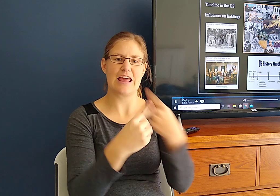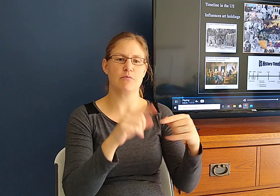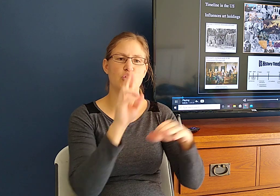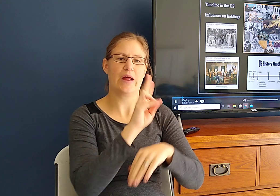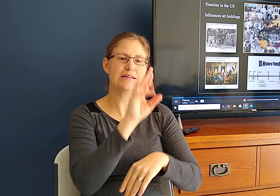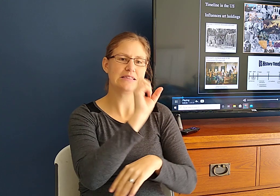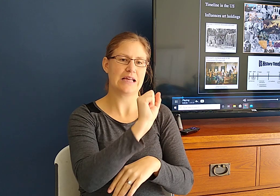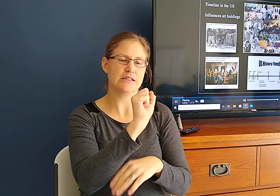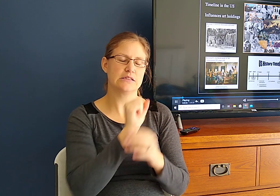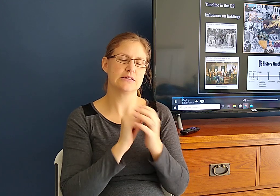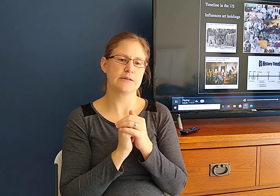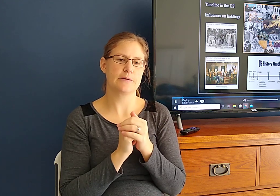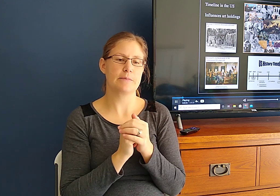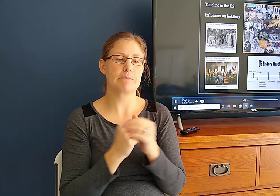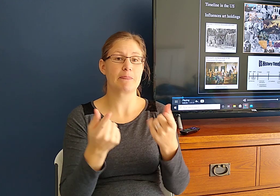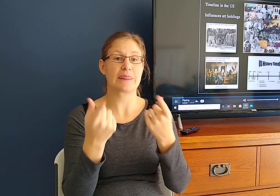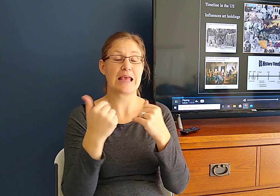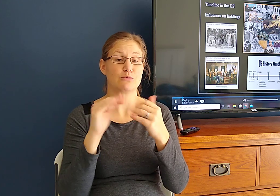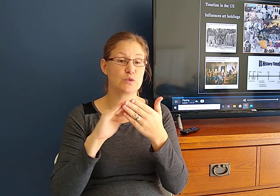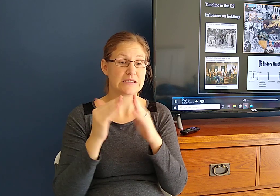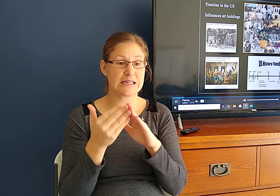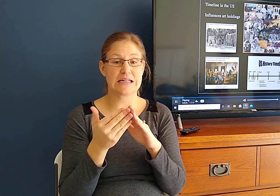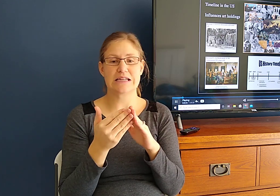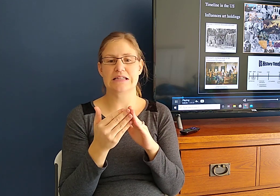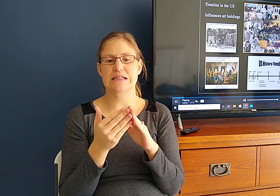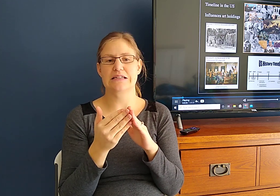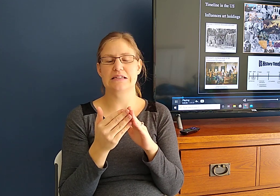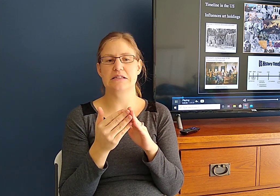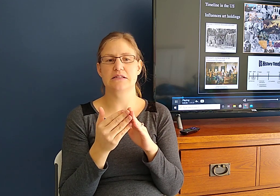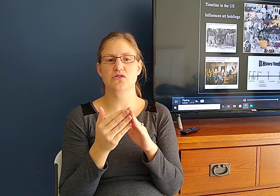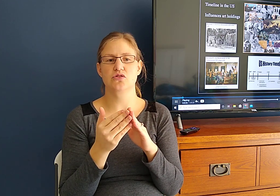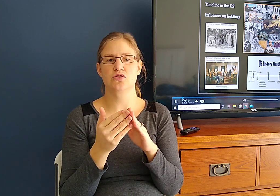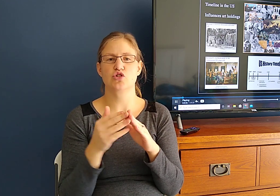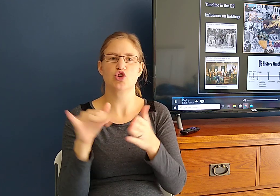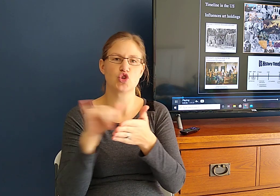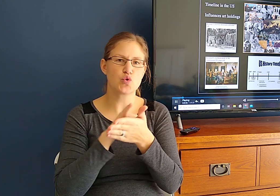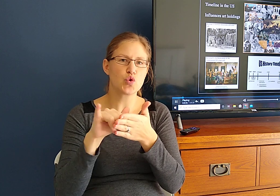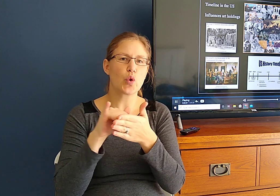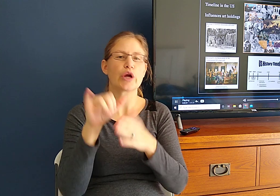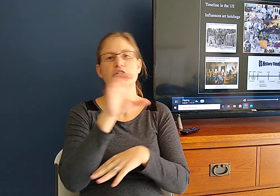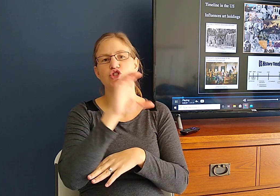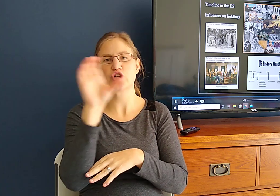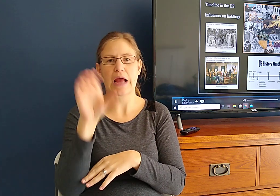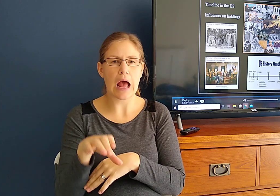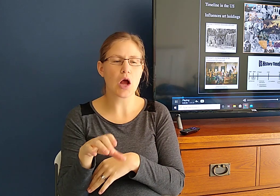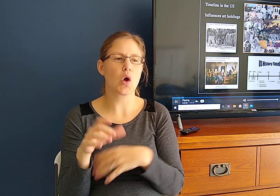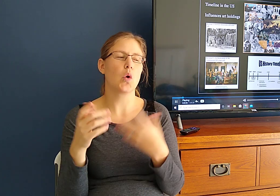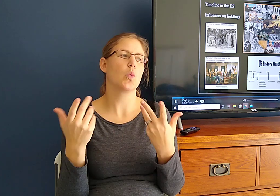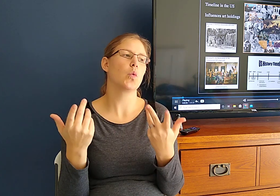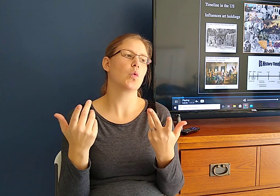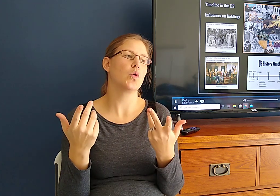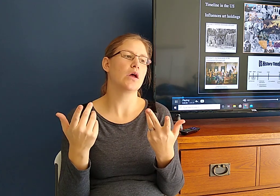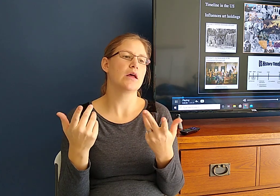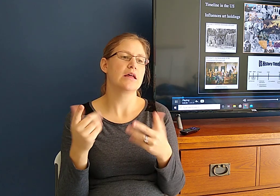They came to cities that namely were New York and Chicago, and they began